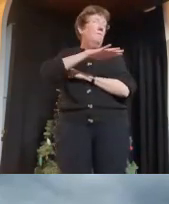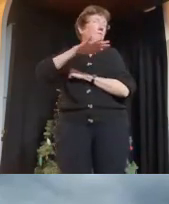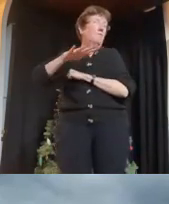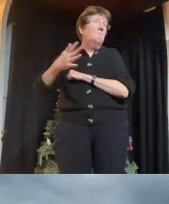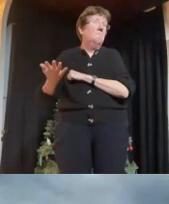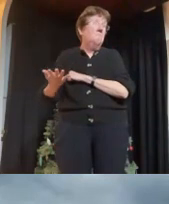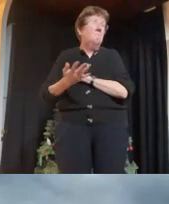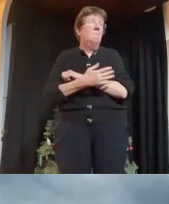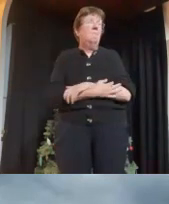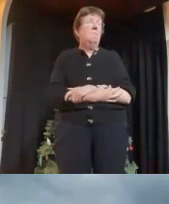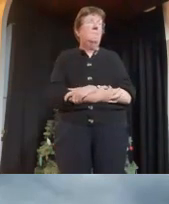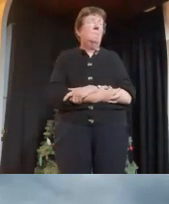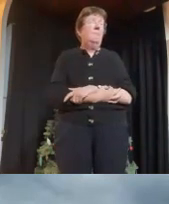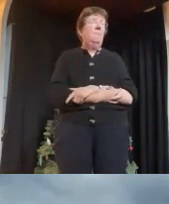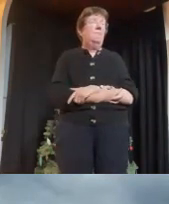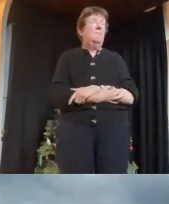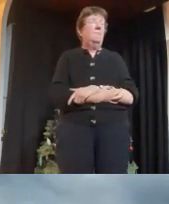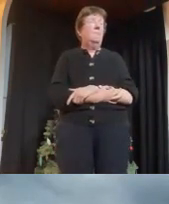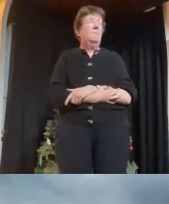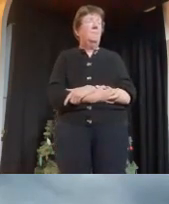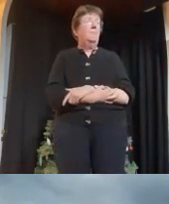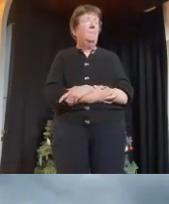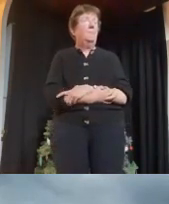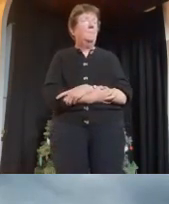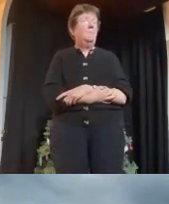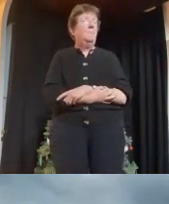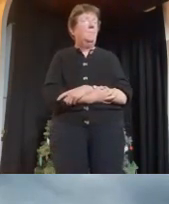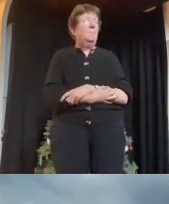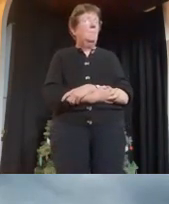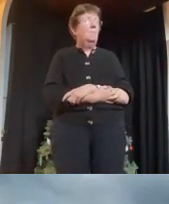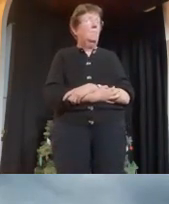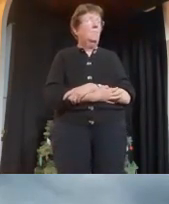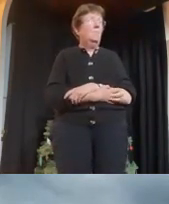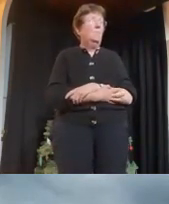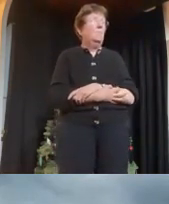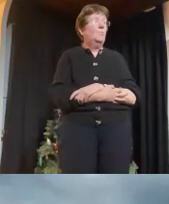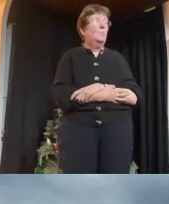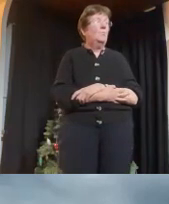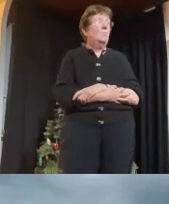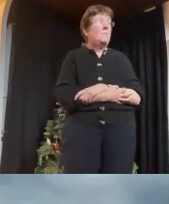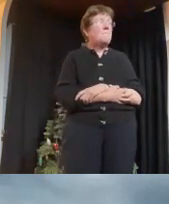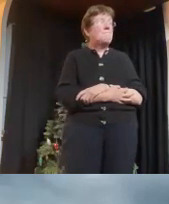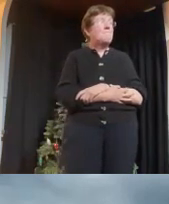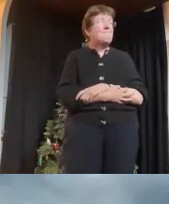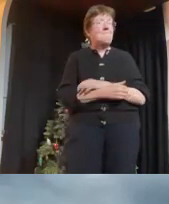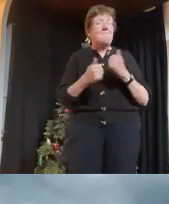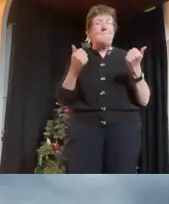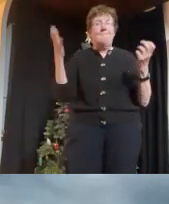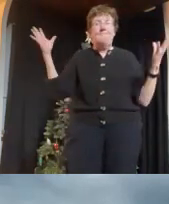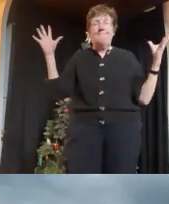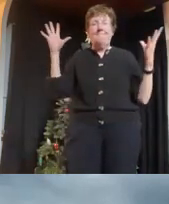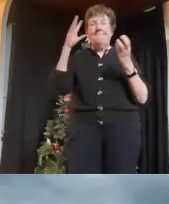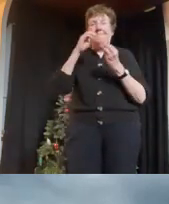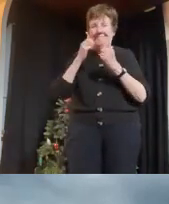offer that green field and blue skies for deaf children, but it's up to the governments.